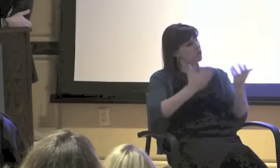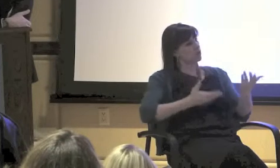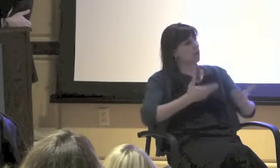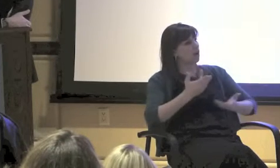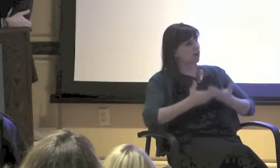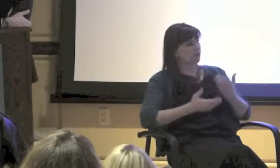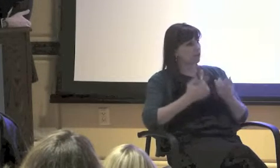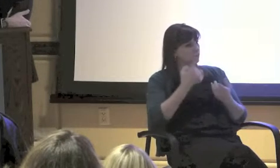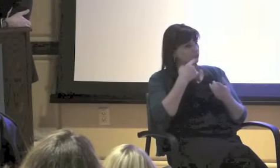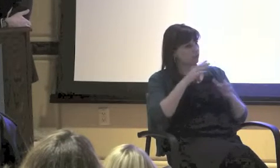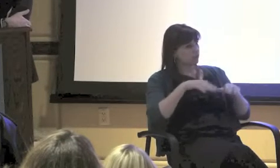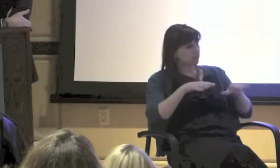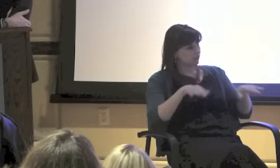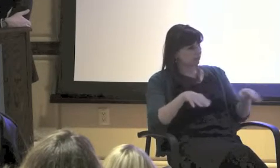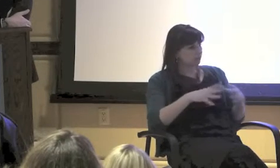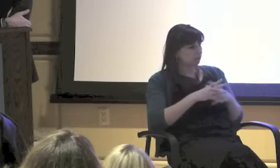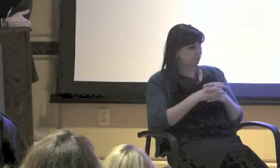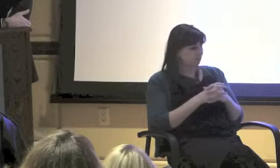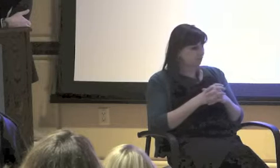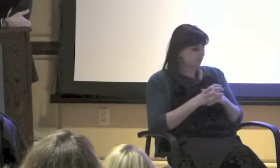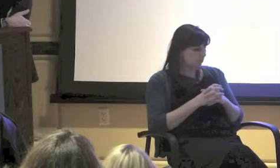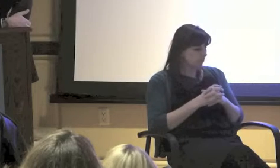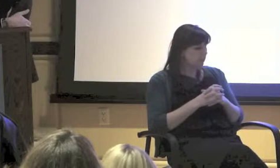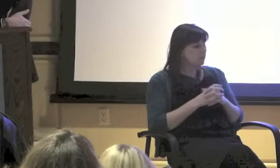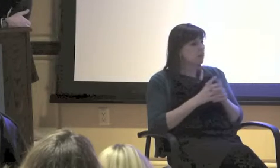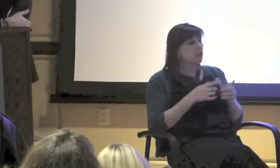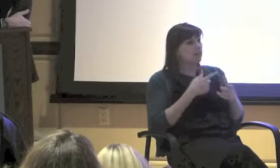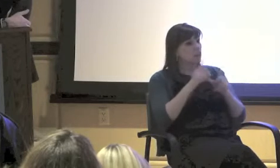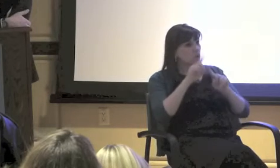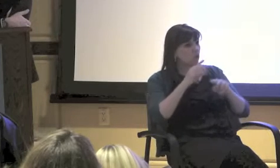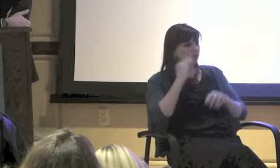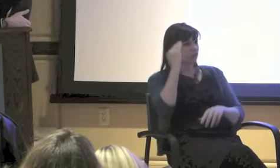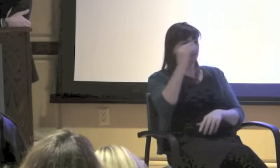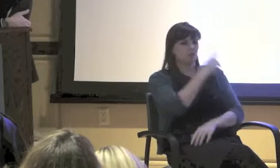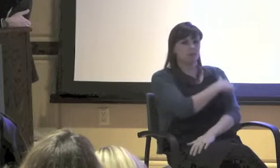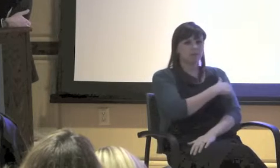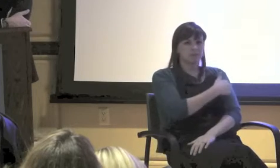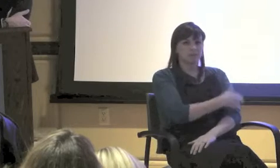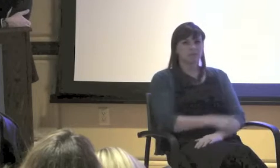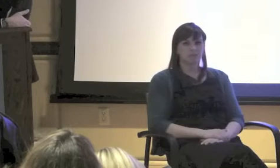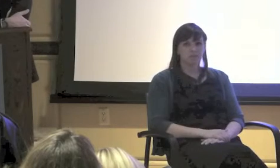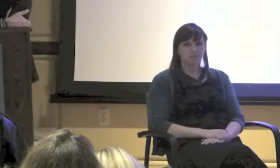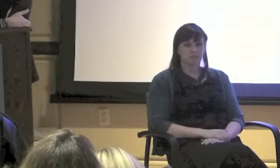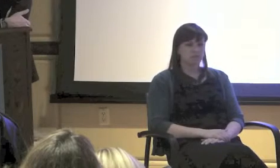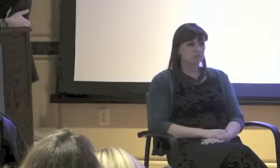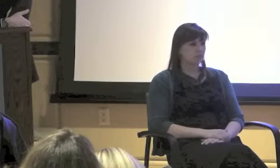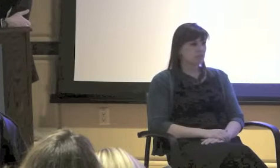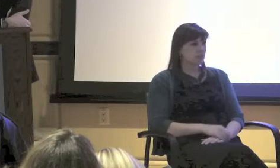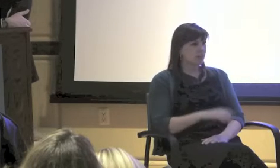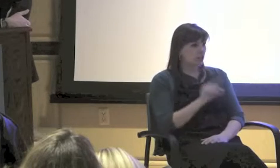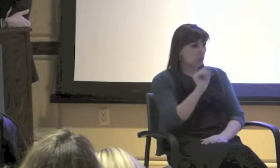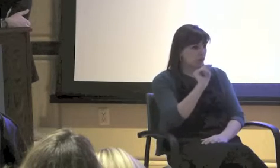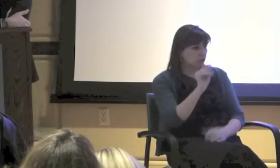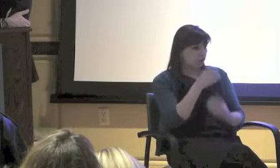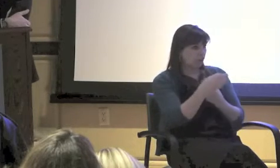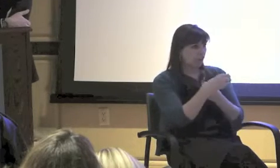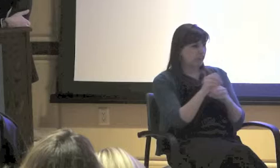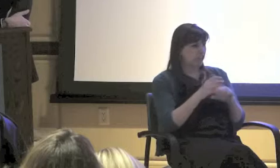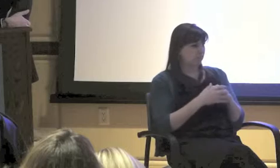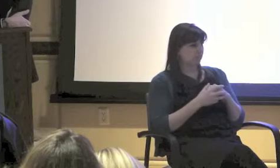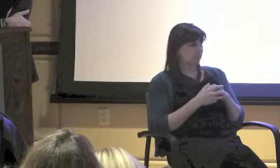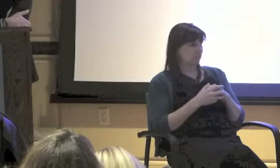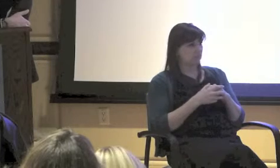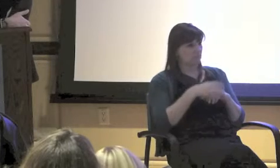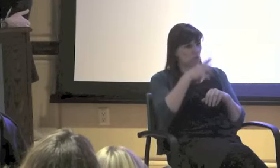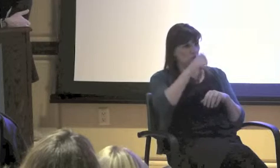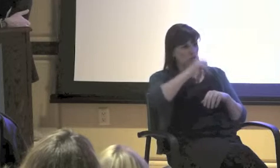welcoming to patients. And then when you go to an adult hospital, particularly a urologist's office, it's often full of